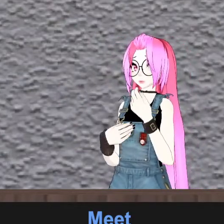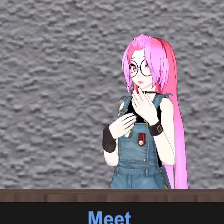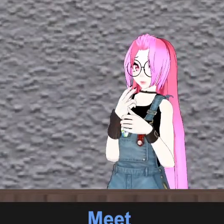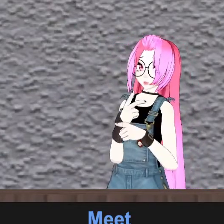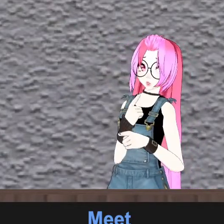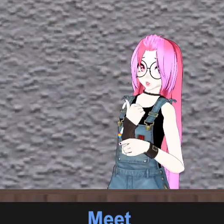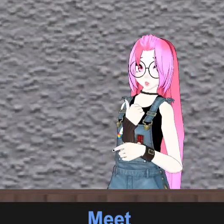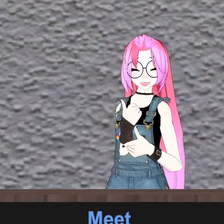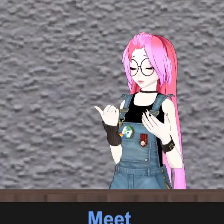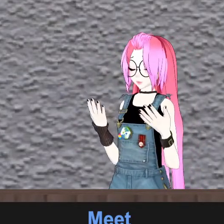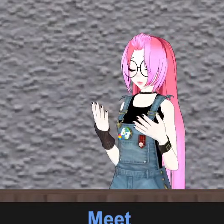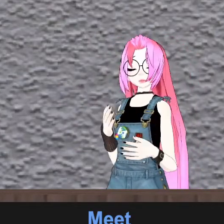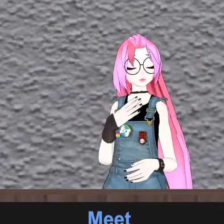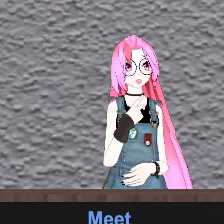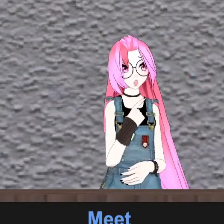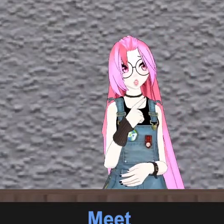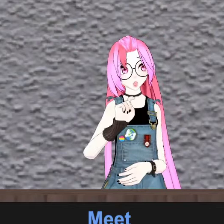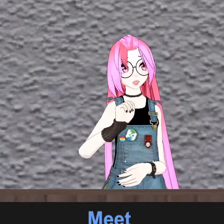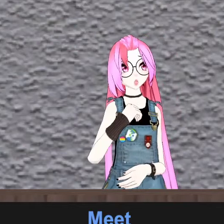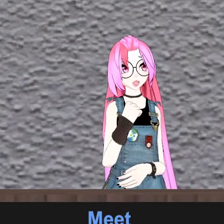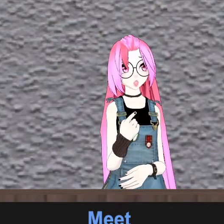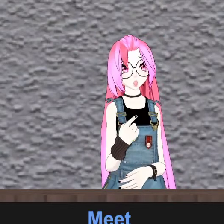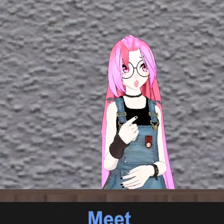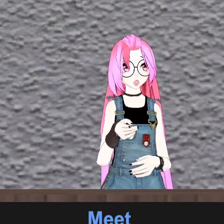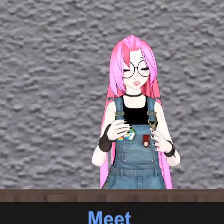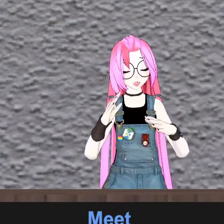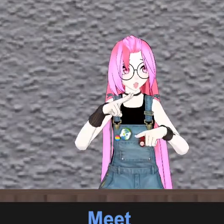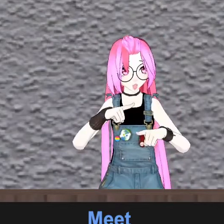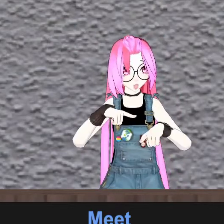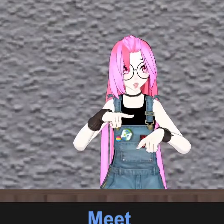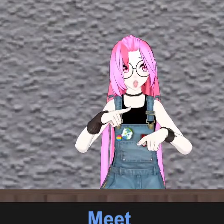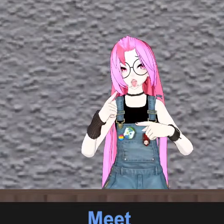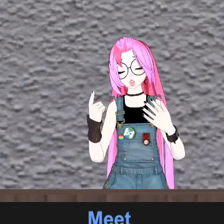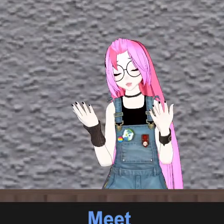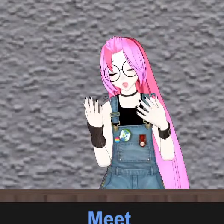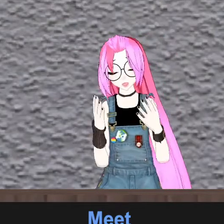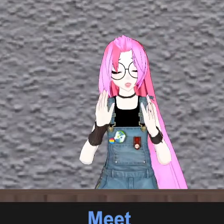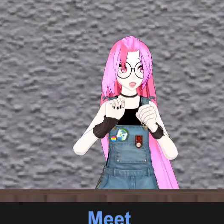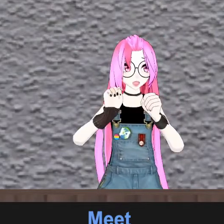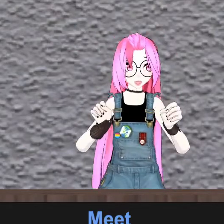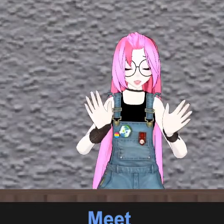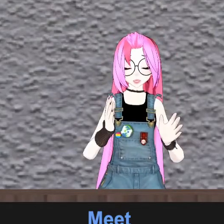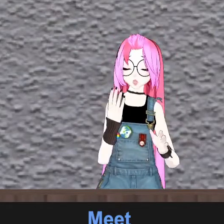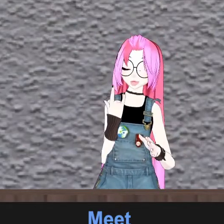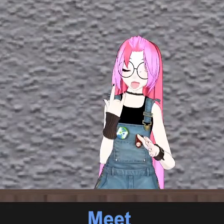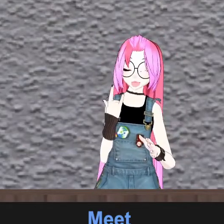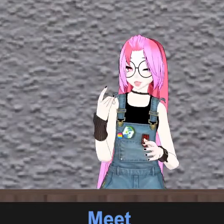that? Yeah, so what I'd say is it depends on what you're trying to convey. So if I'm